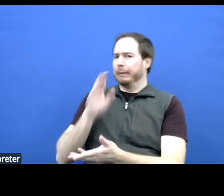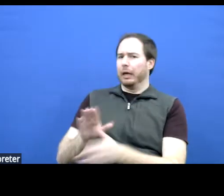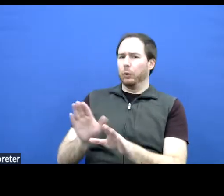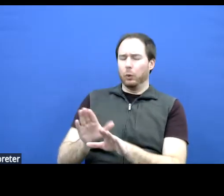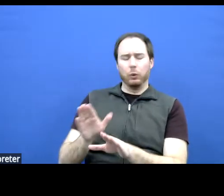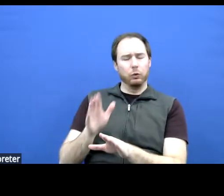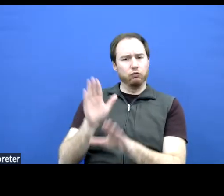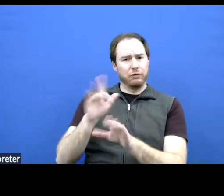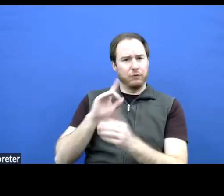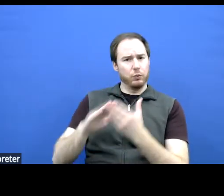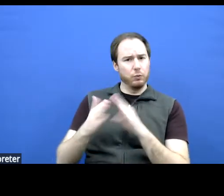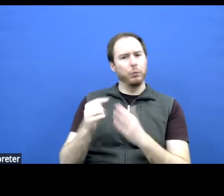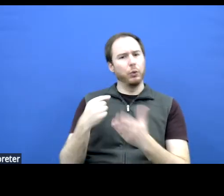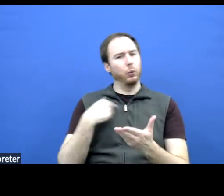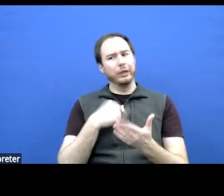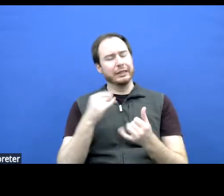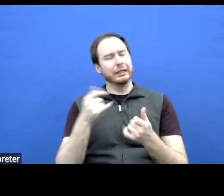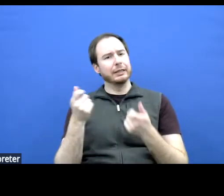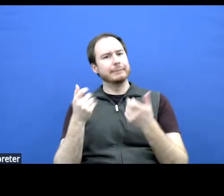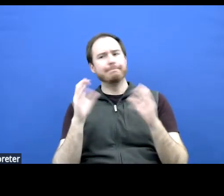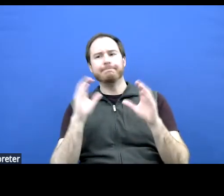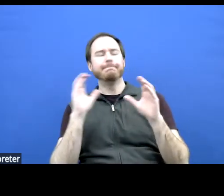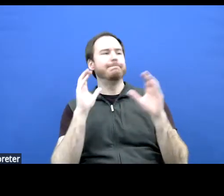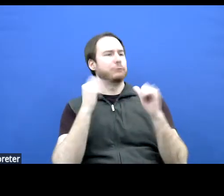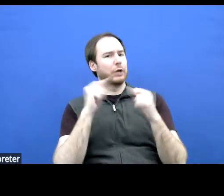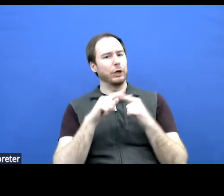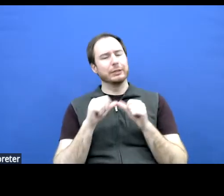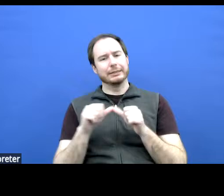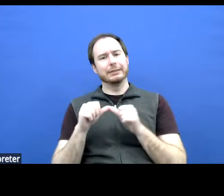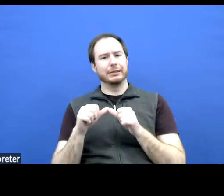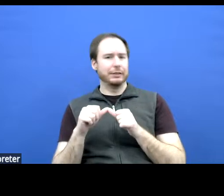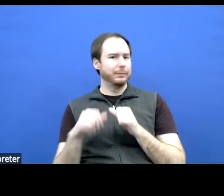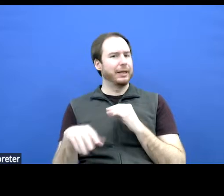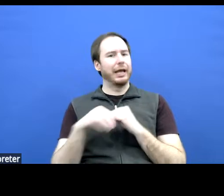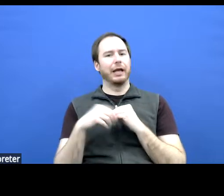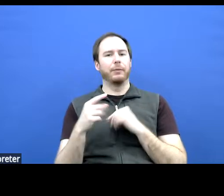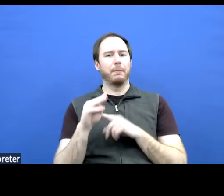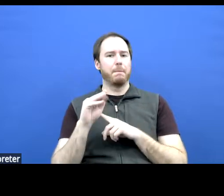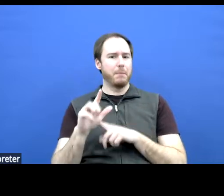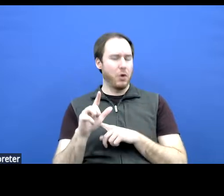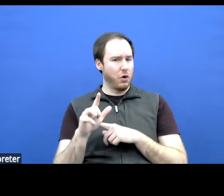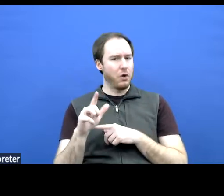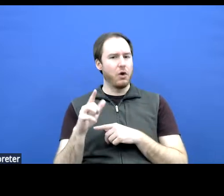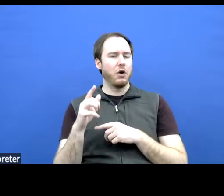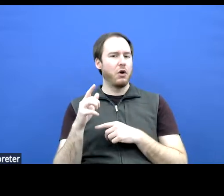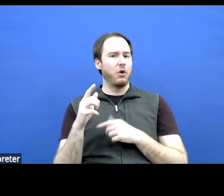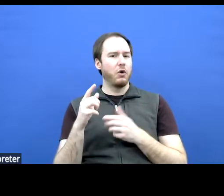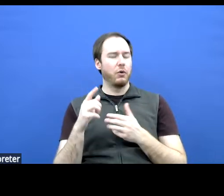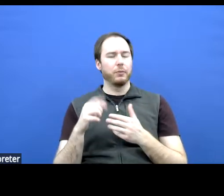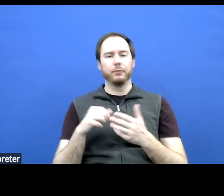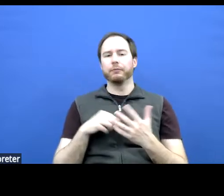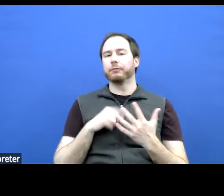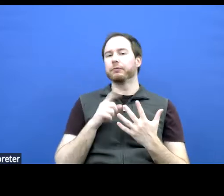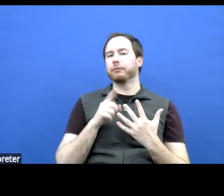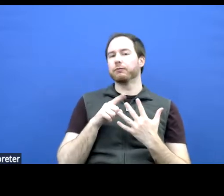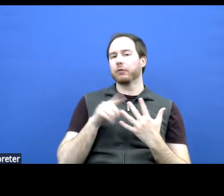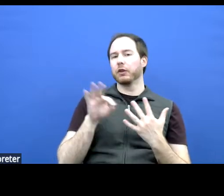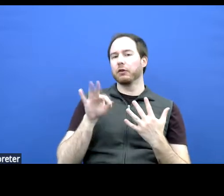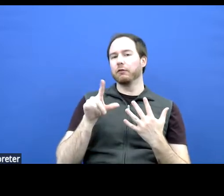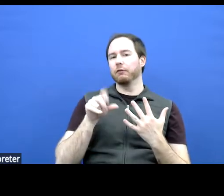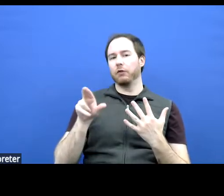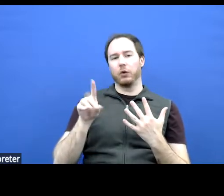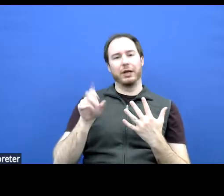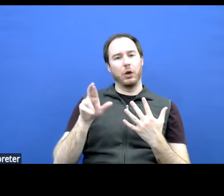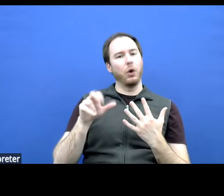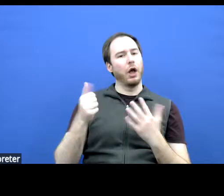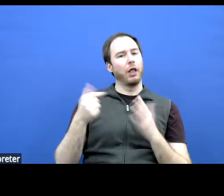for the community, but we fully tried to keep moving forward with all those ideas that we can pull. And Floor and Decor is another perfect